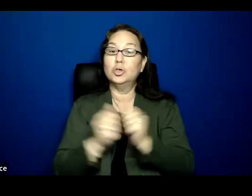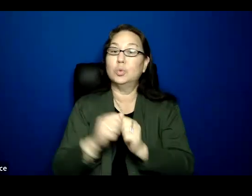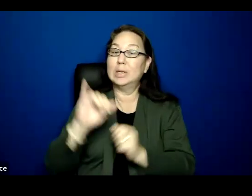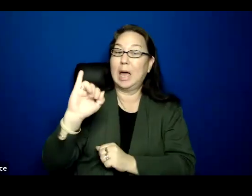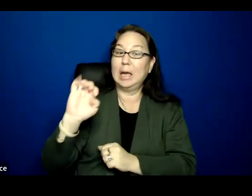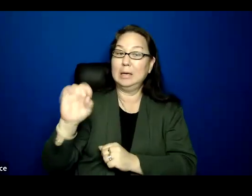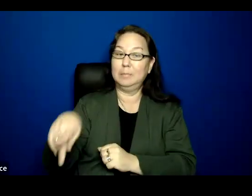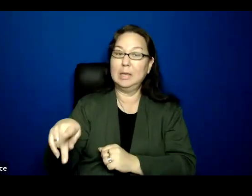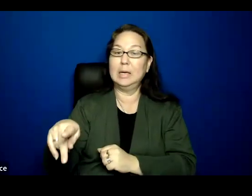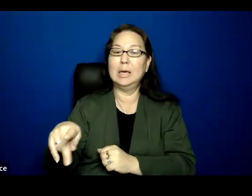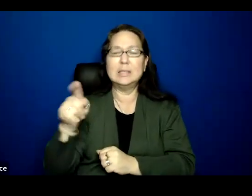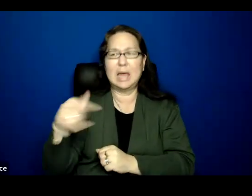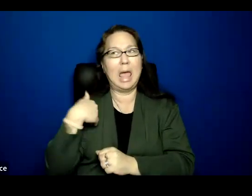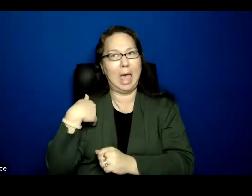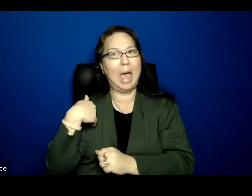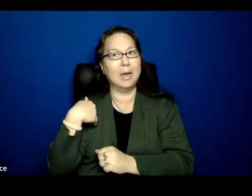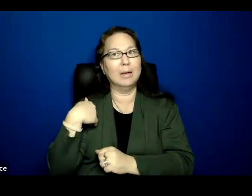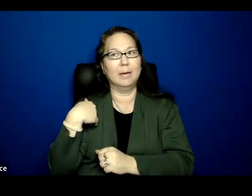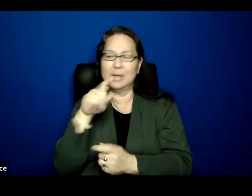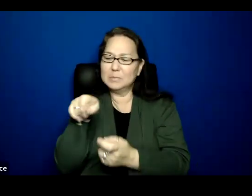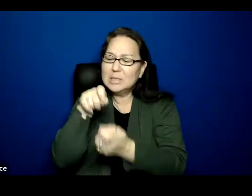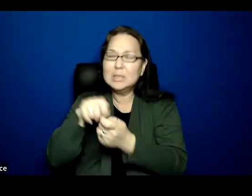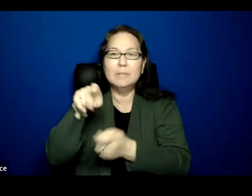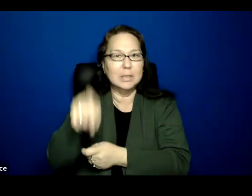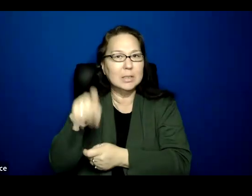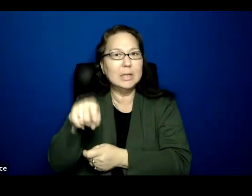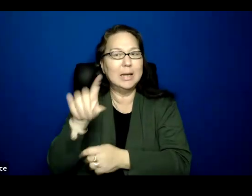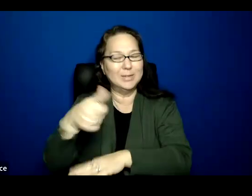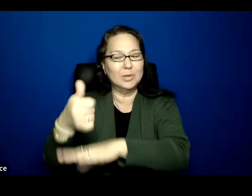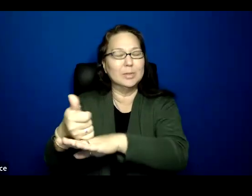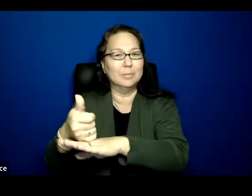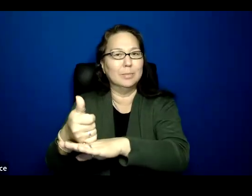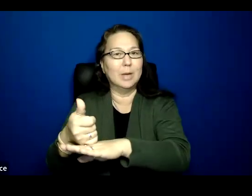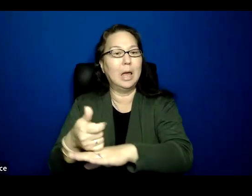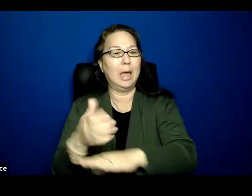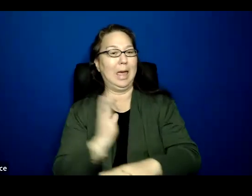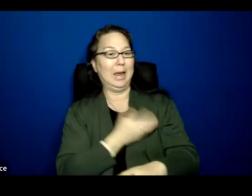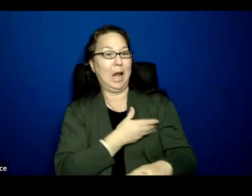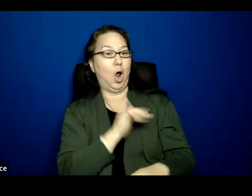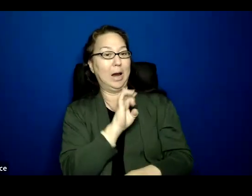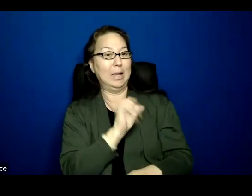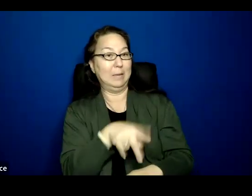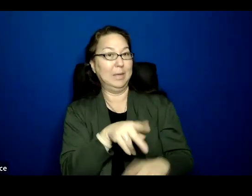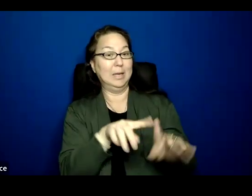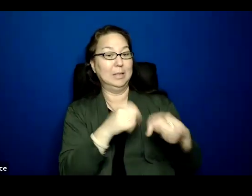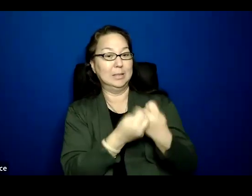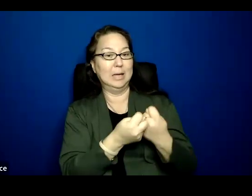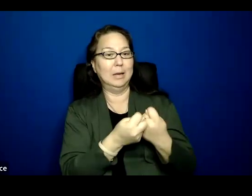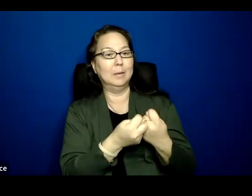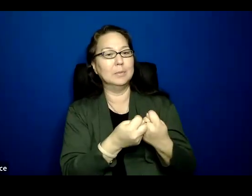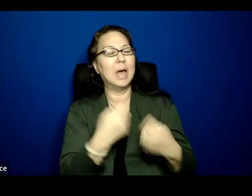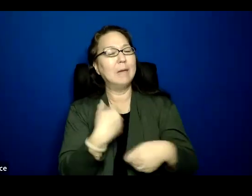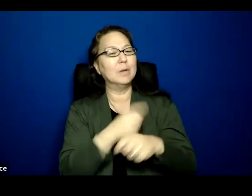tailored to their individual and unique needs. Our IEP teams must ensure that goals and objectives are aligned with curriculum standards